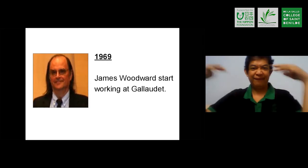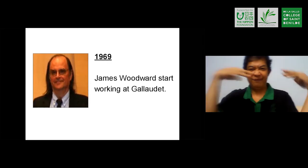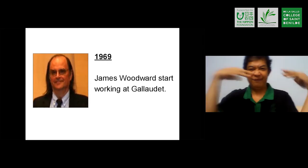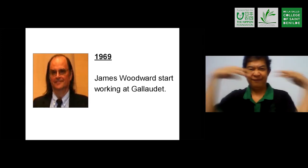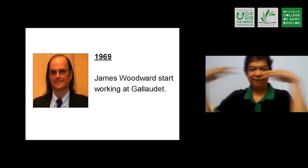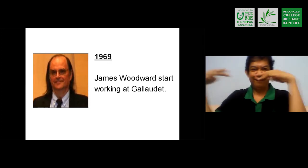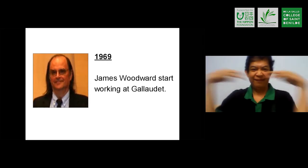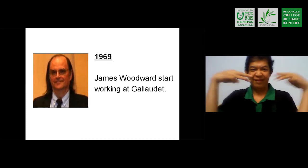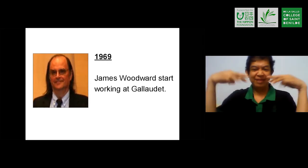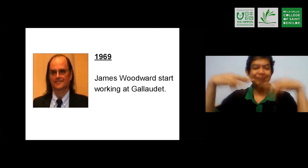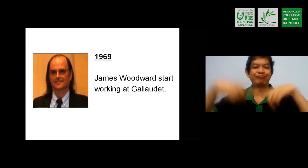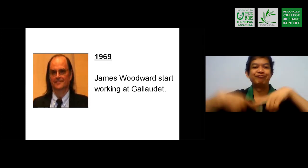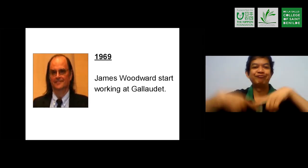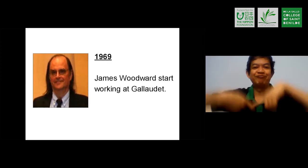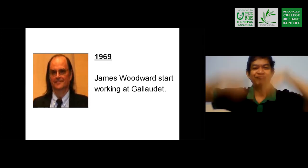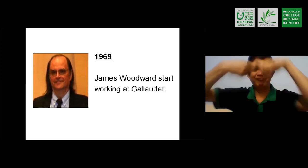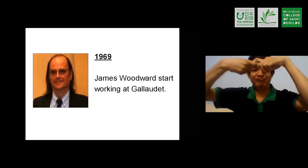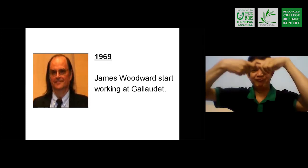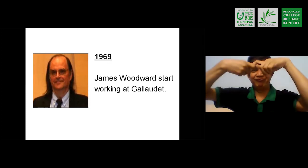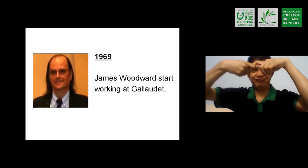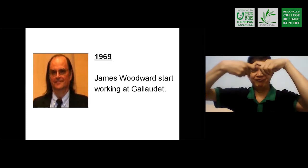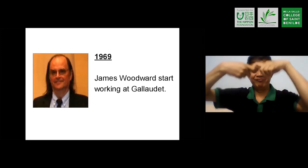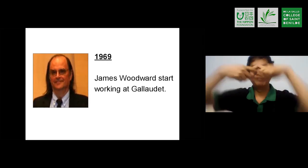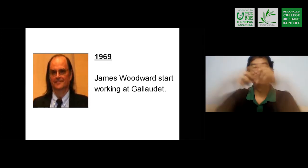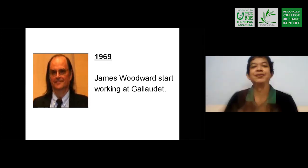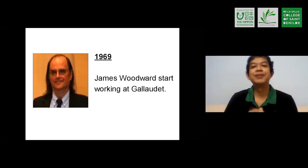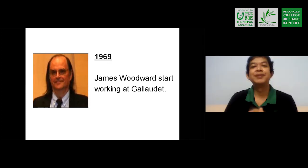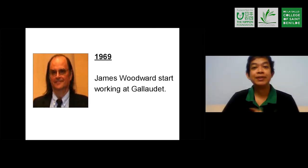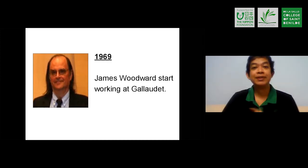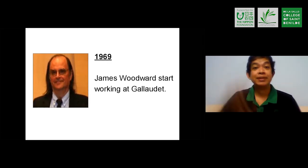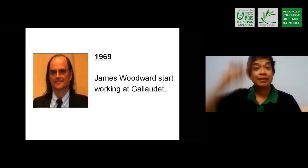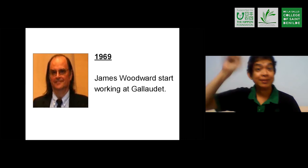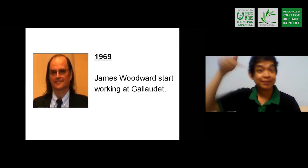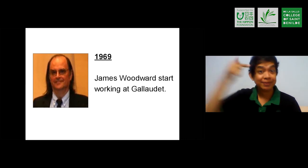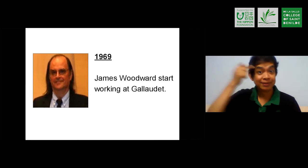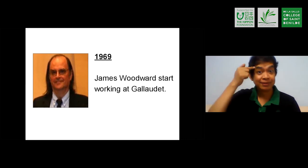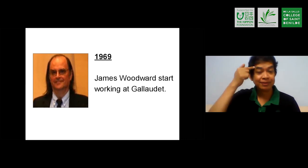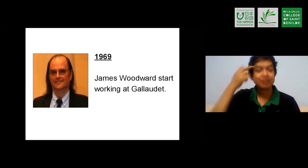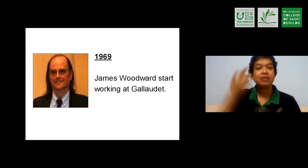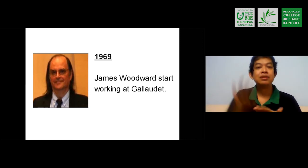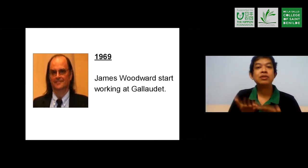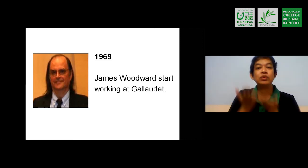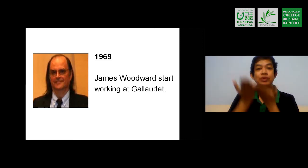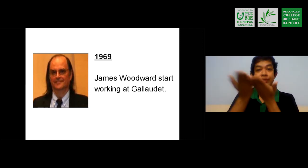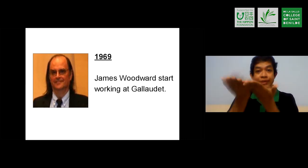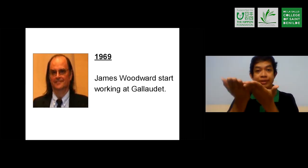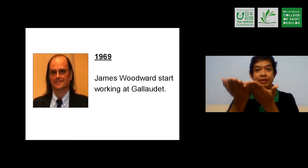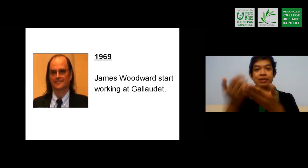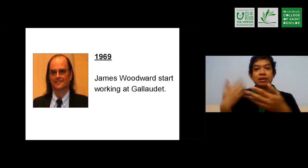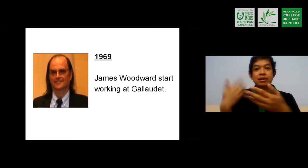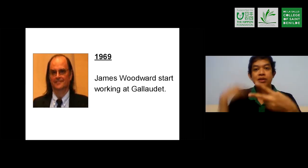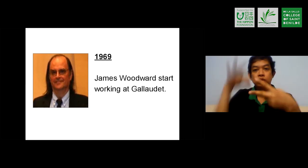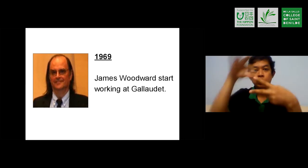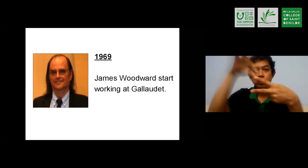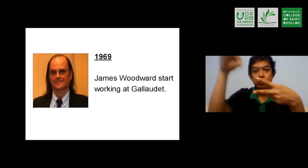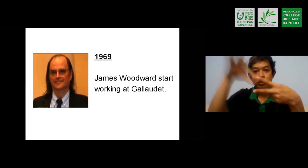scholarship, but because of the war, that was put on hiatus. The